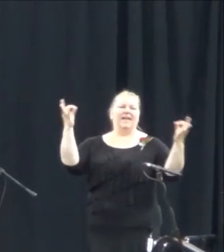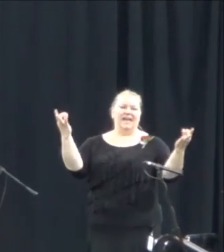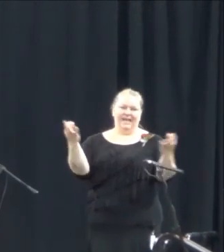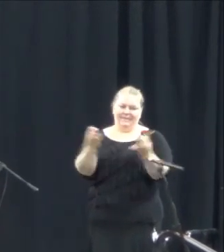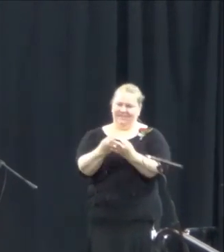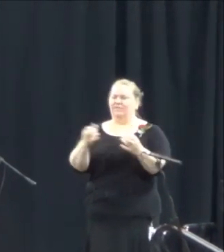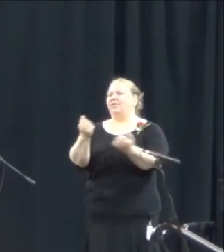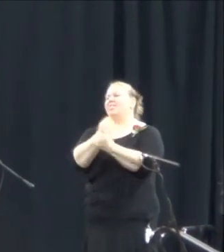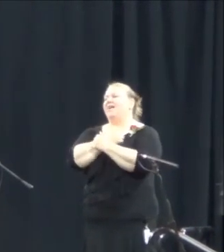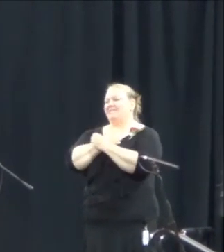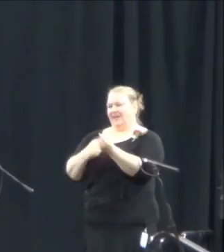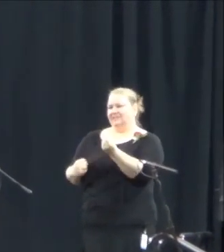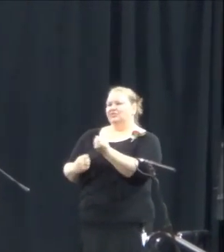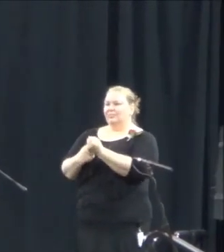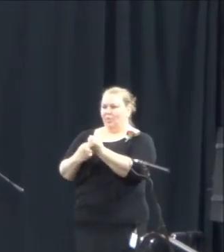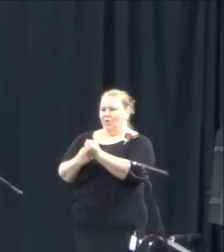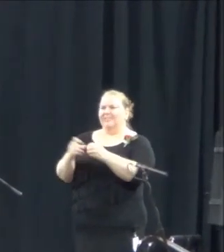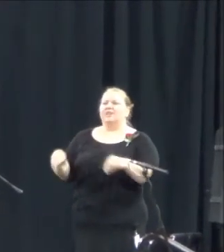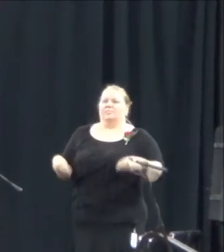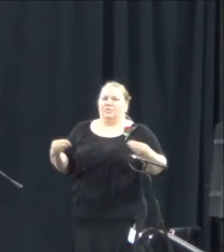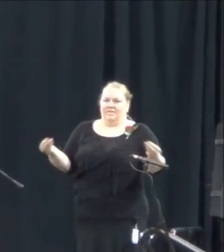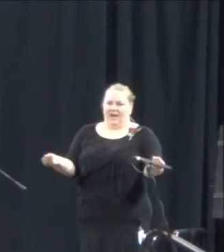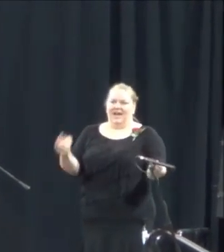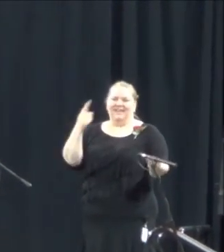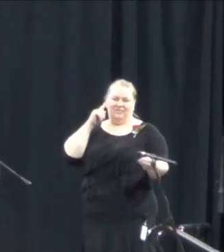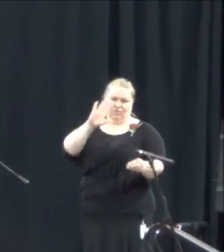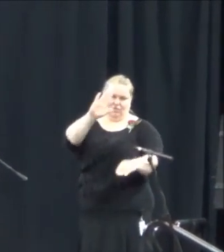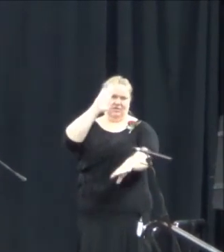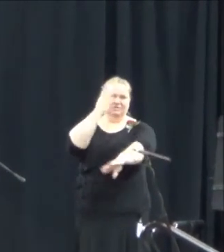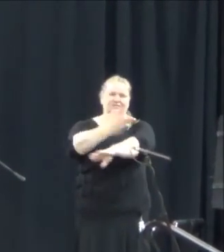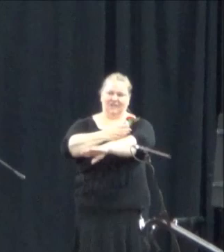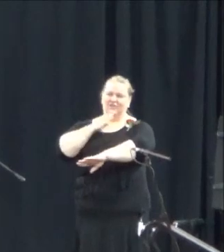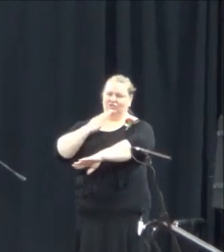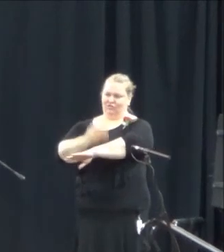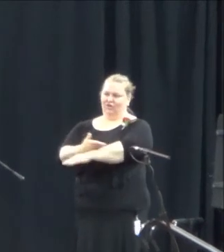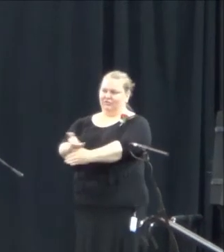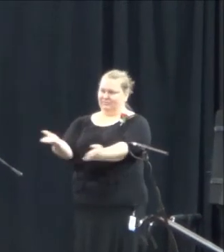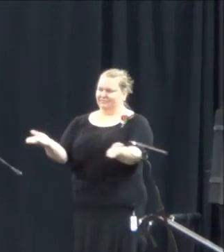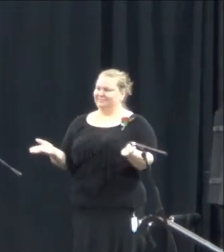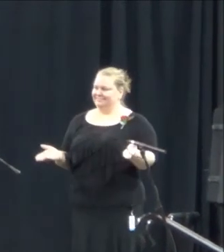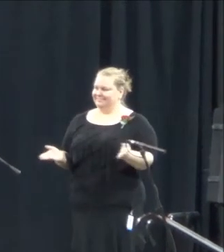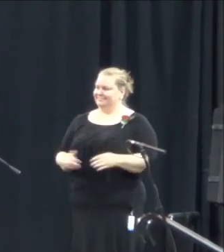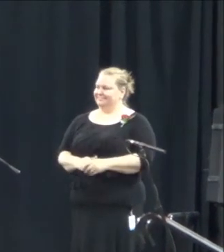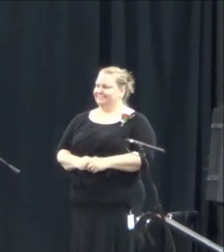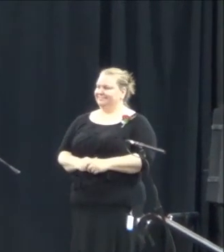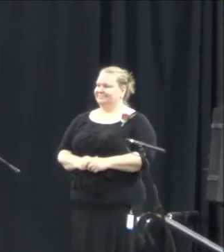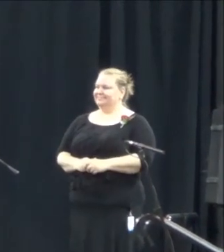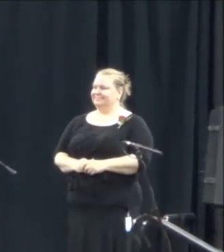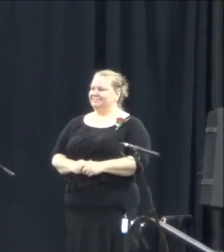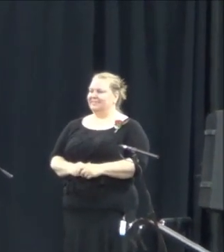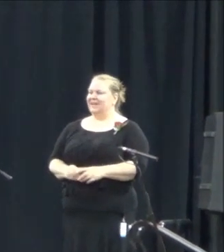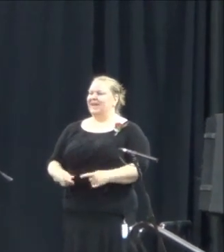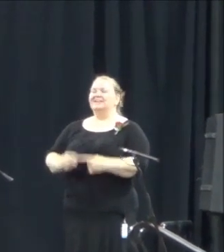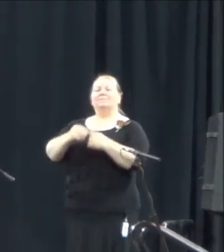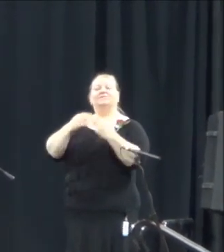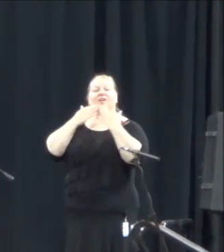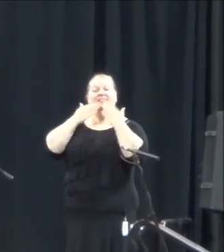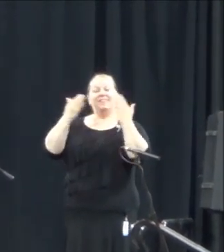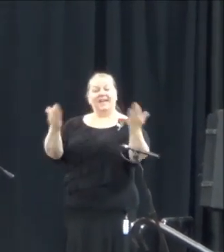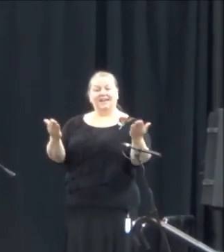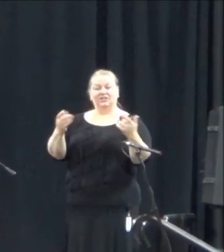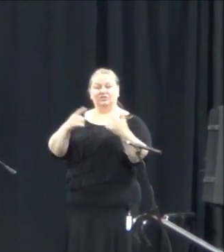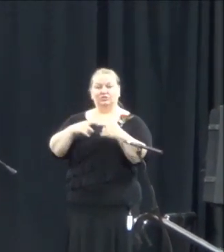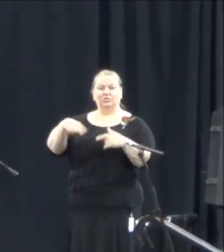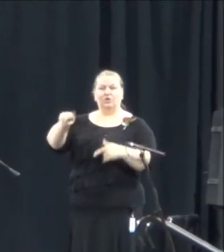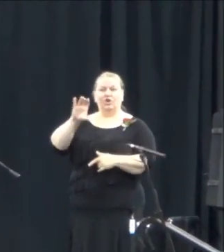love and support that you have provided for your sons and daughters. I would like to say a special thank you to